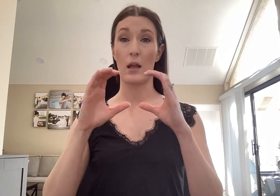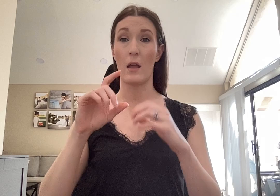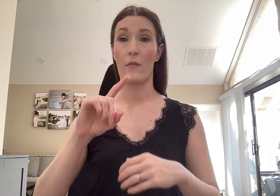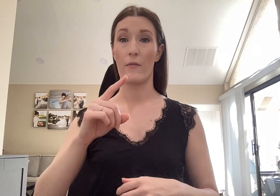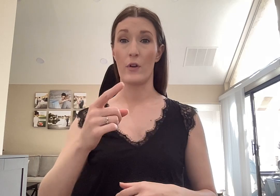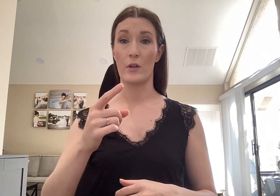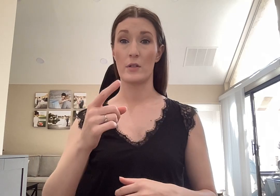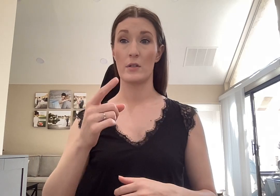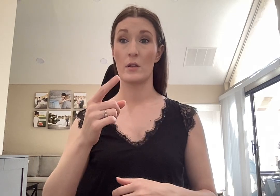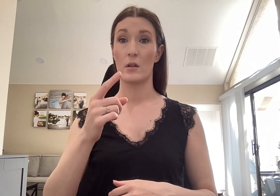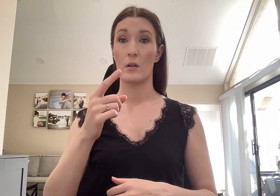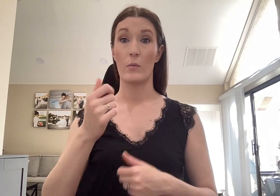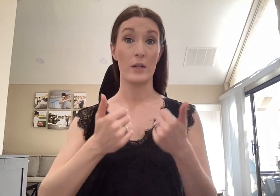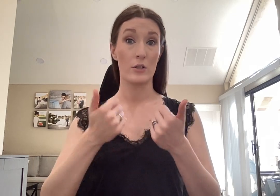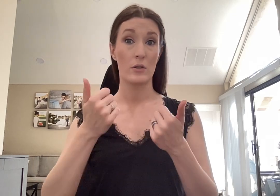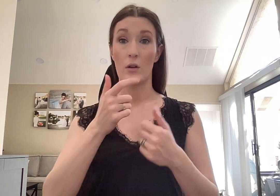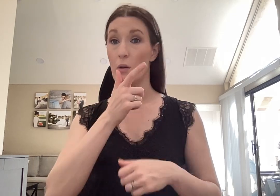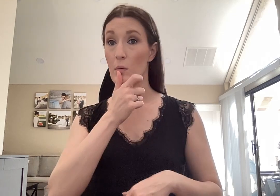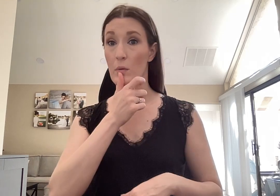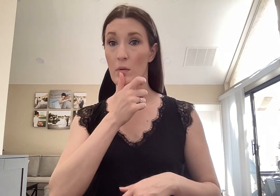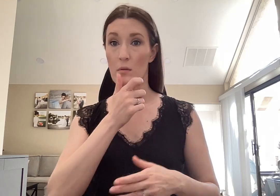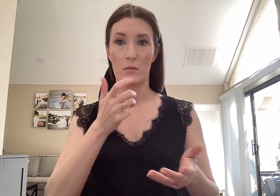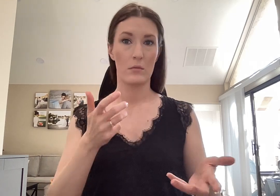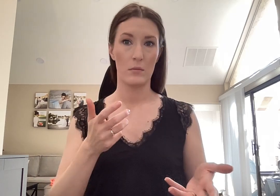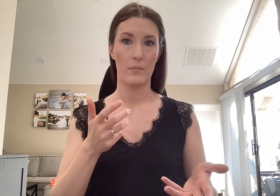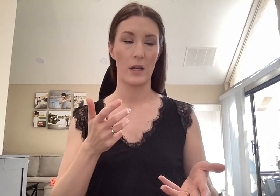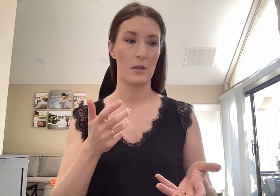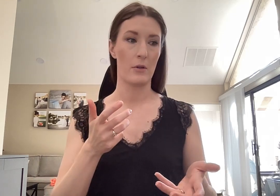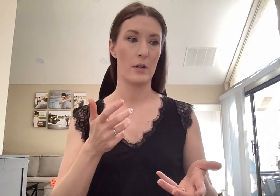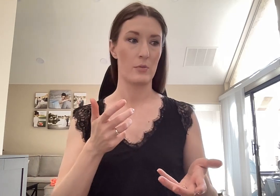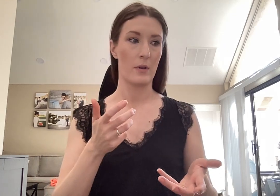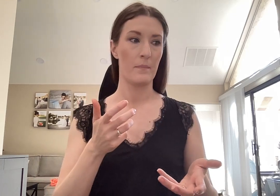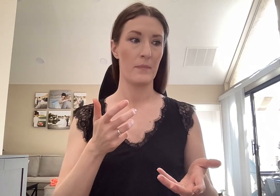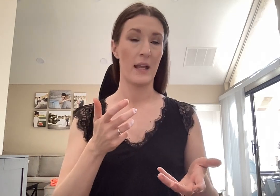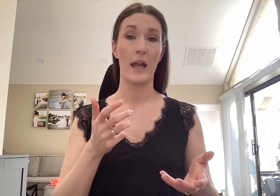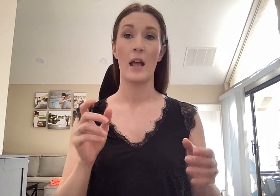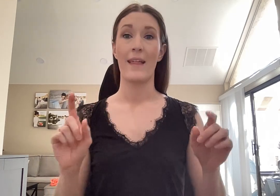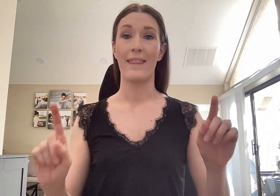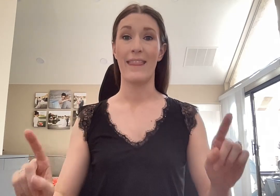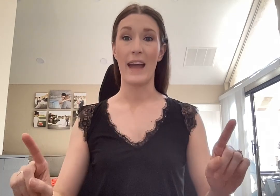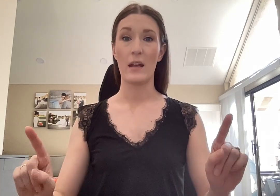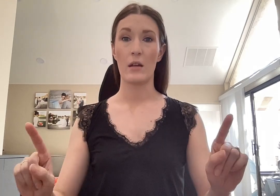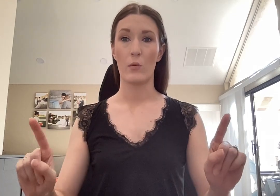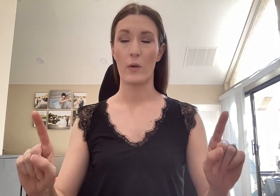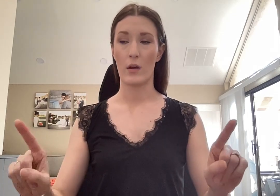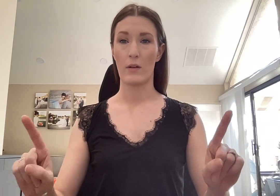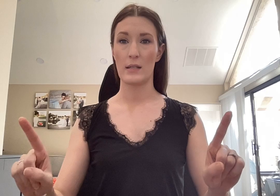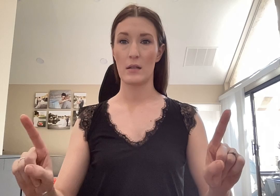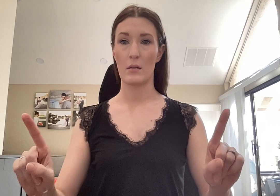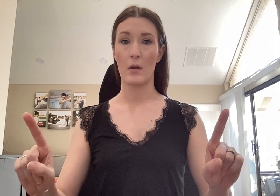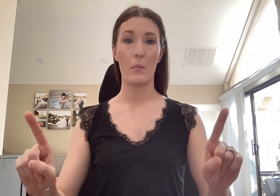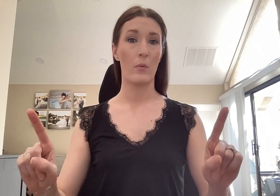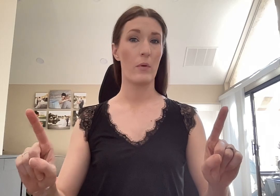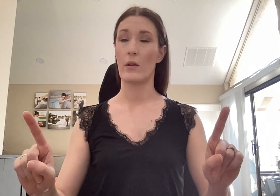communicate first. Which? Who? Pick a WH word. Okay? Then we already set them up. We are